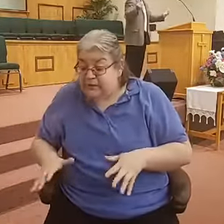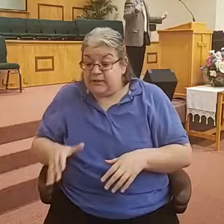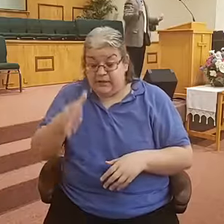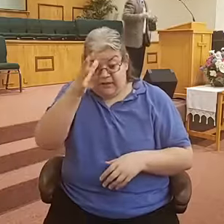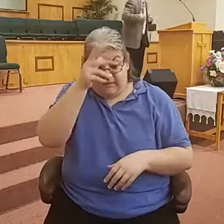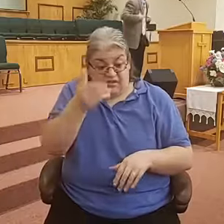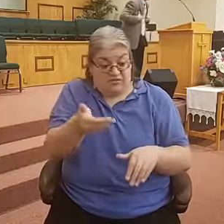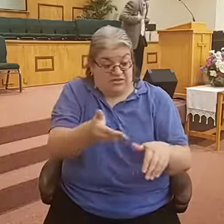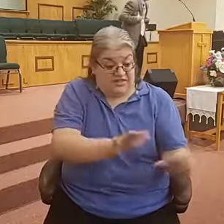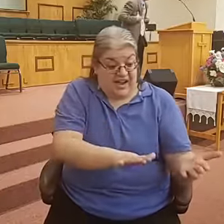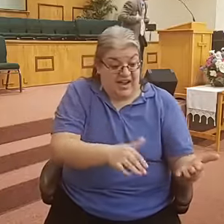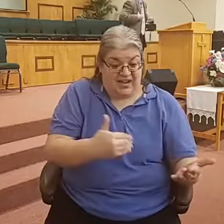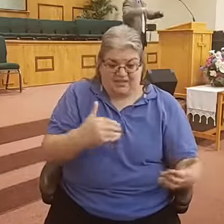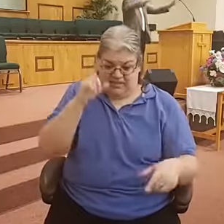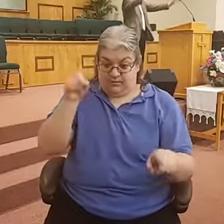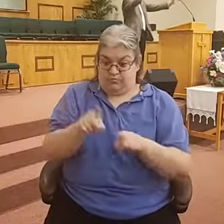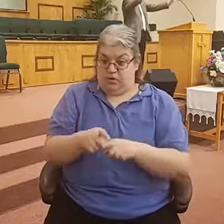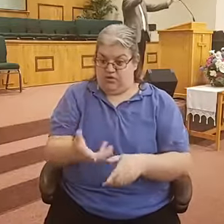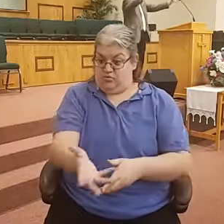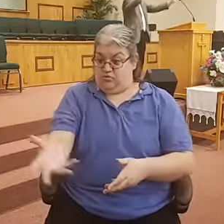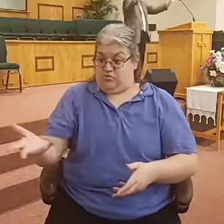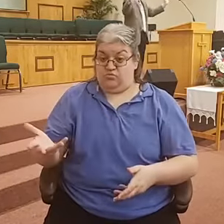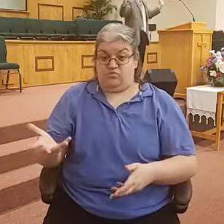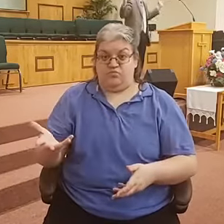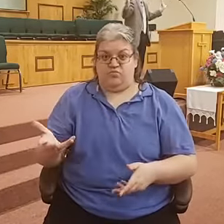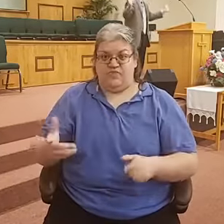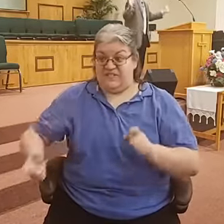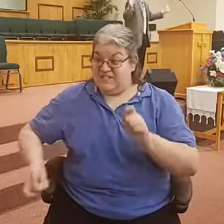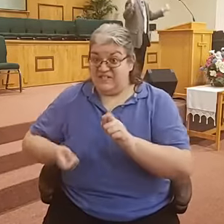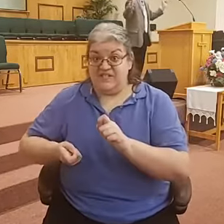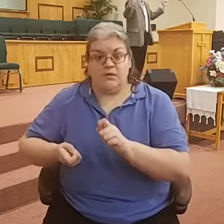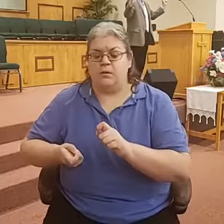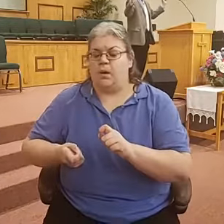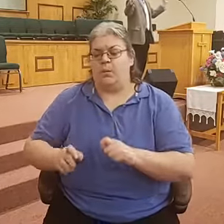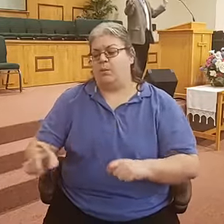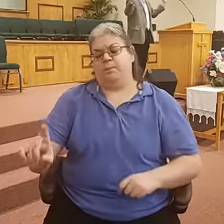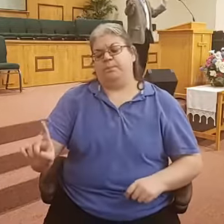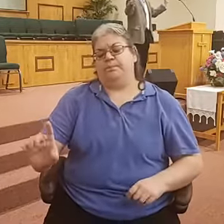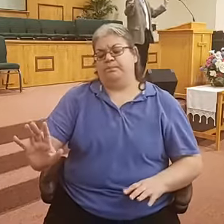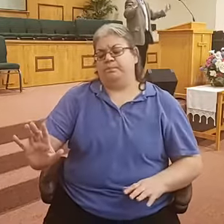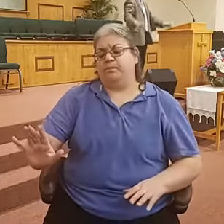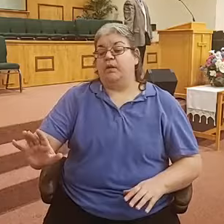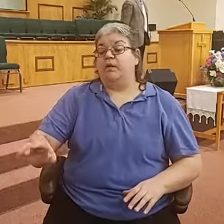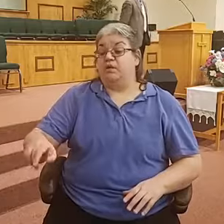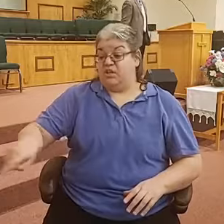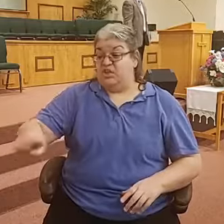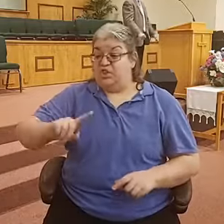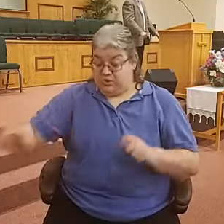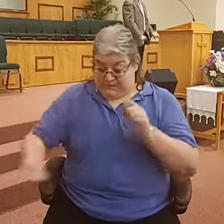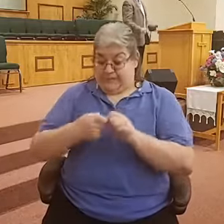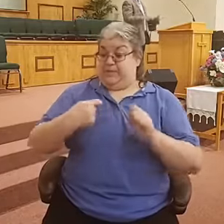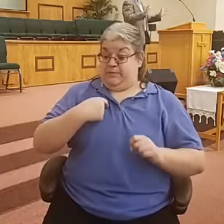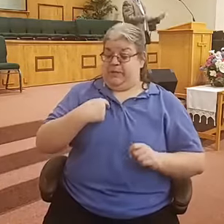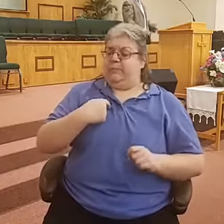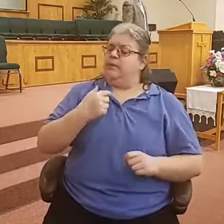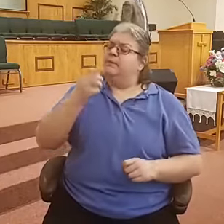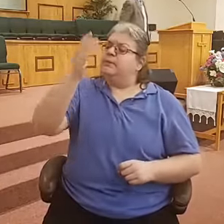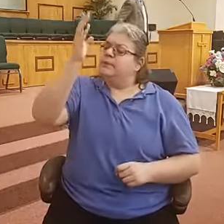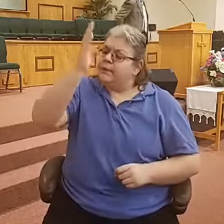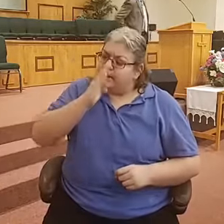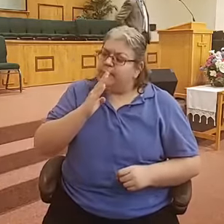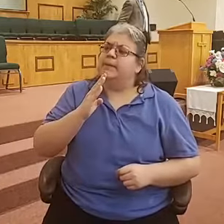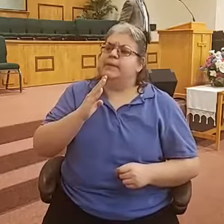after his father dies, he has the right heart attitude. He said, what you did to me, you meant it for evil, but God meant it for good. You know what he was